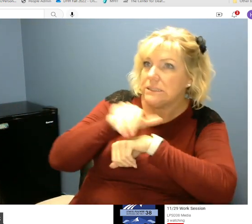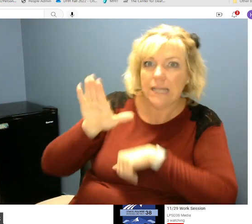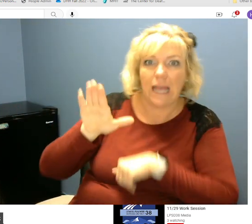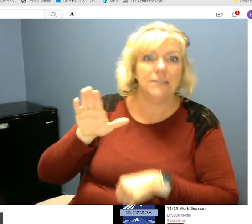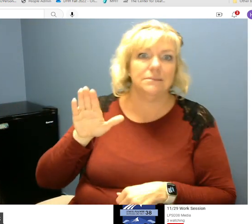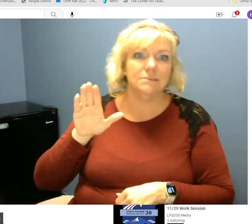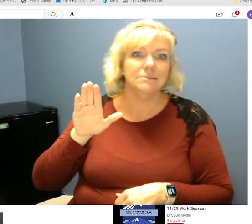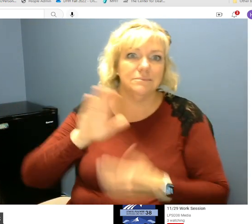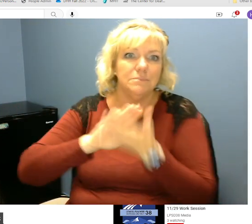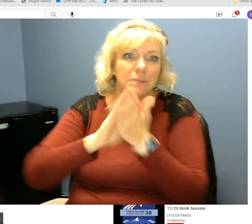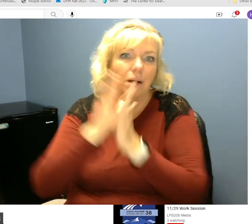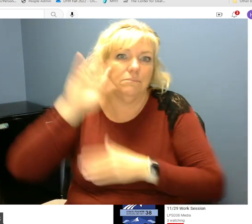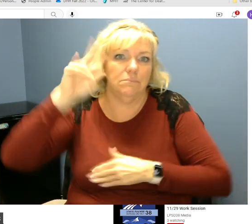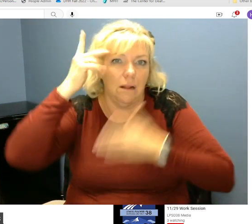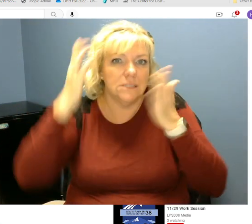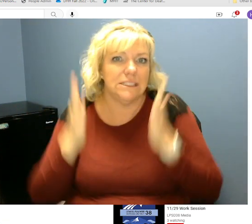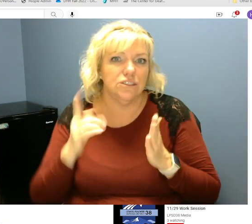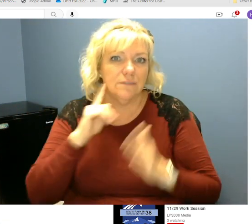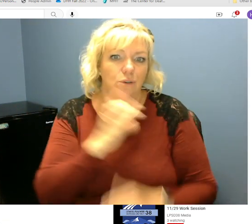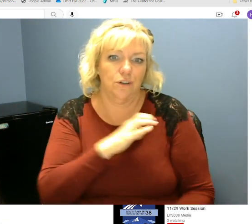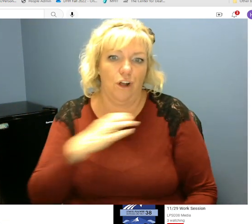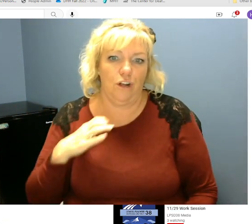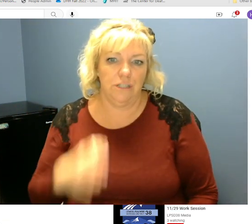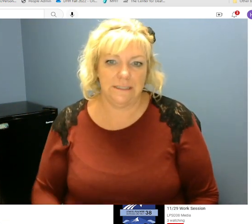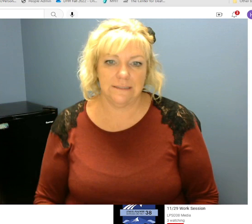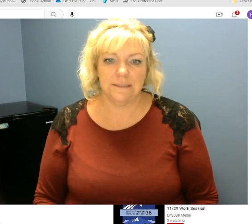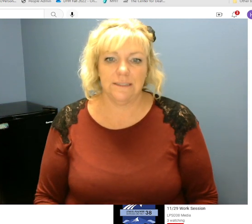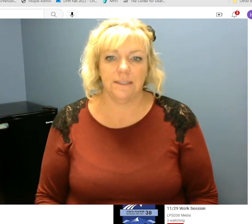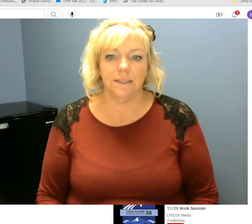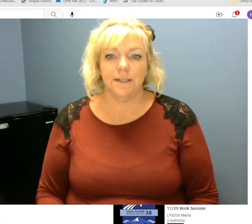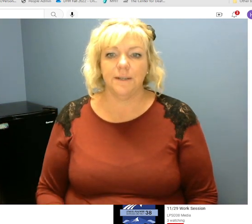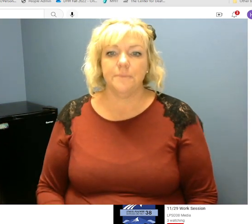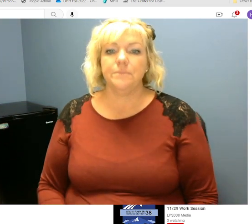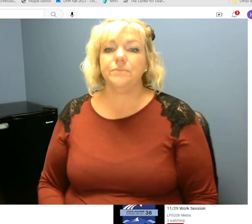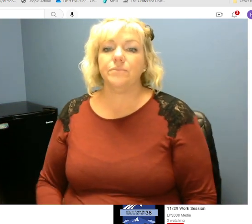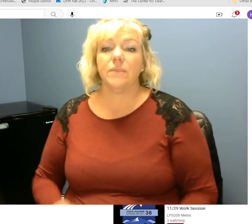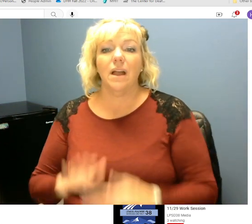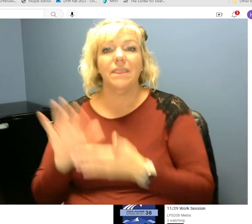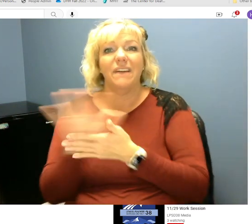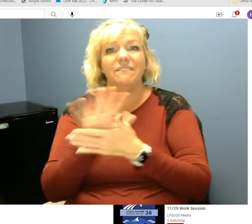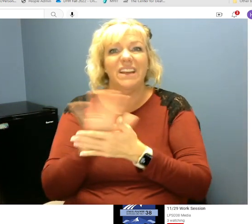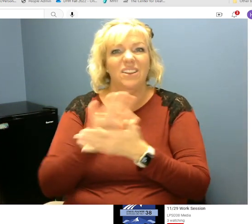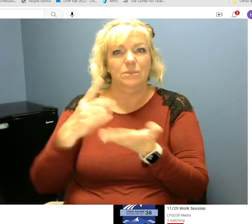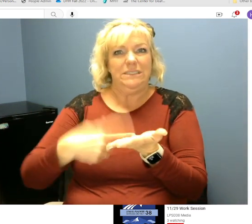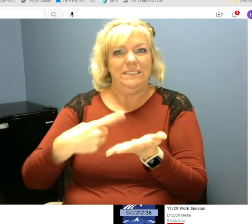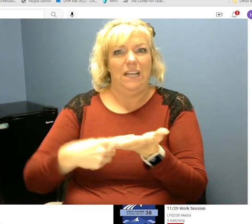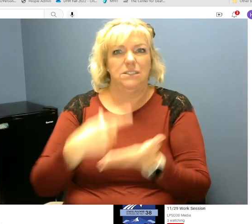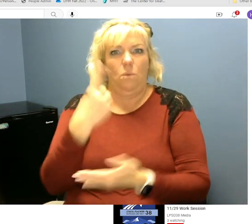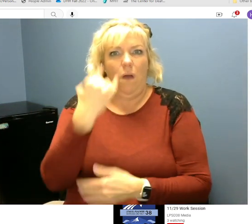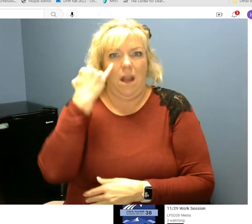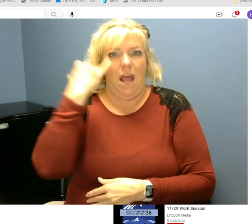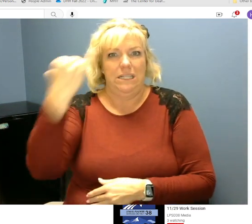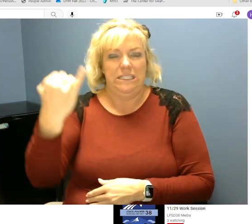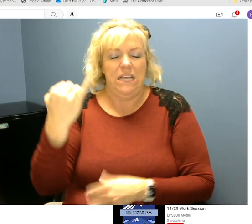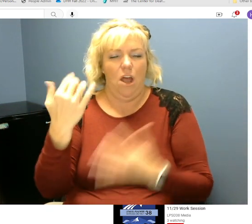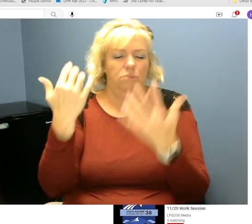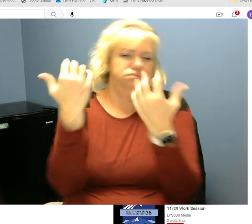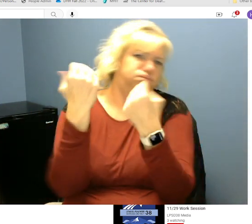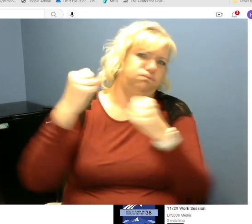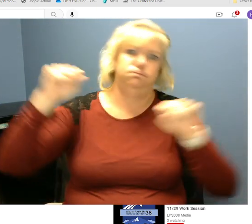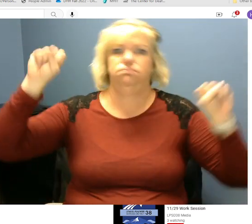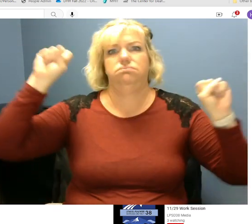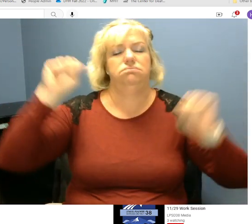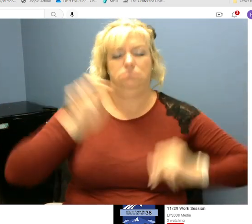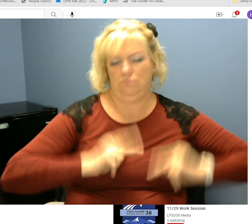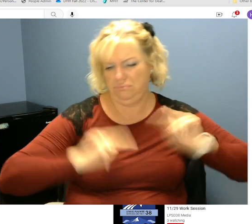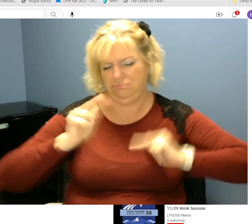congressional Reconstruction, what one of the films calls radical Reconstruction, because Congress is